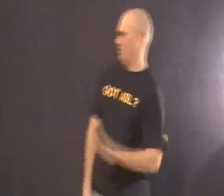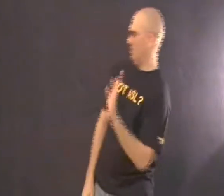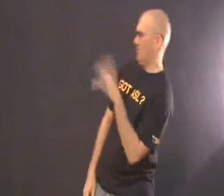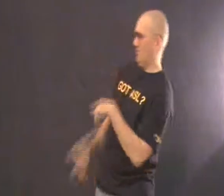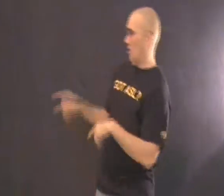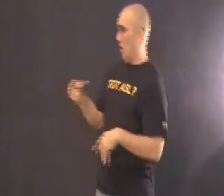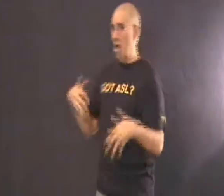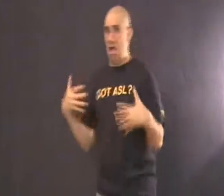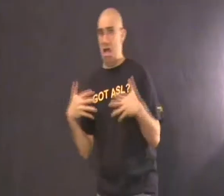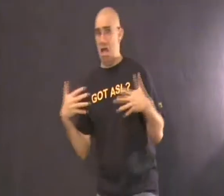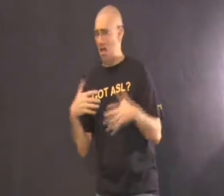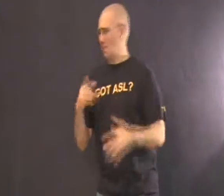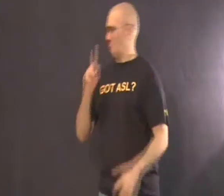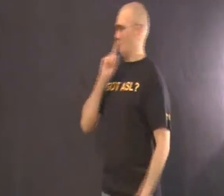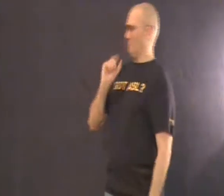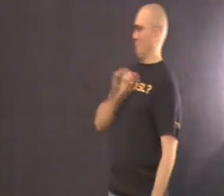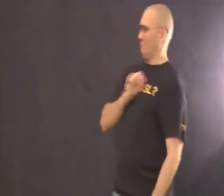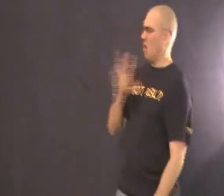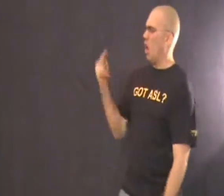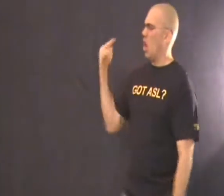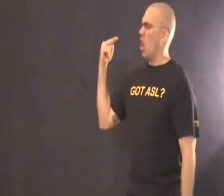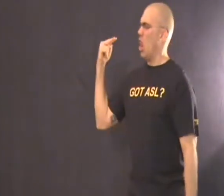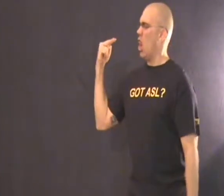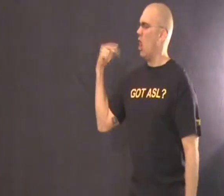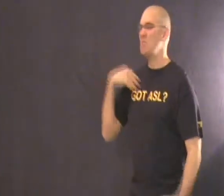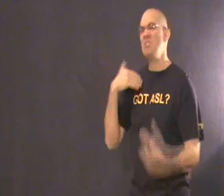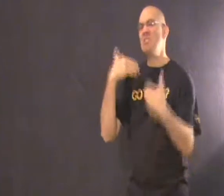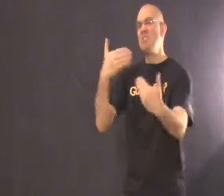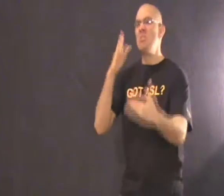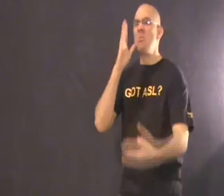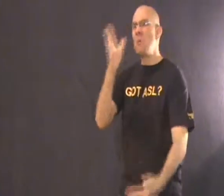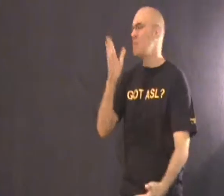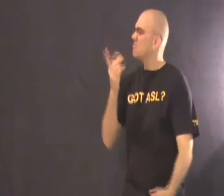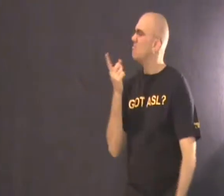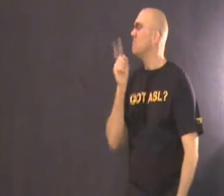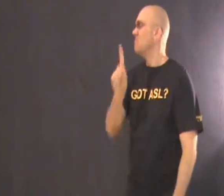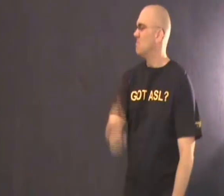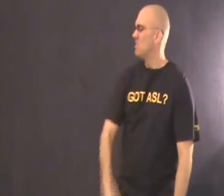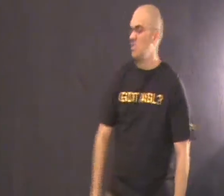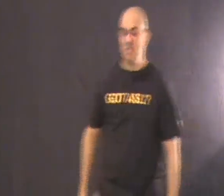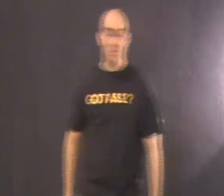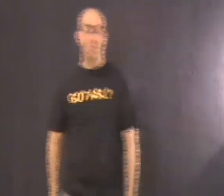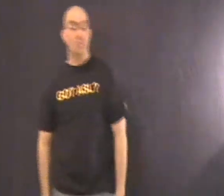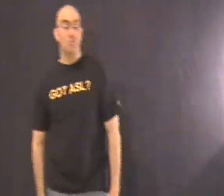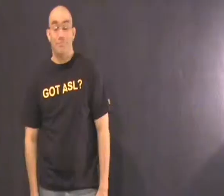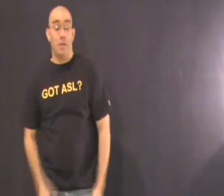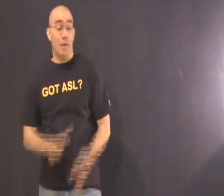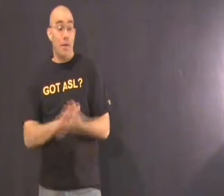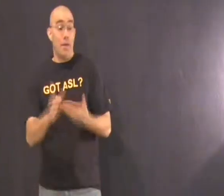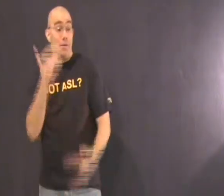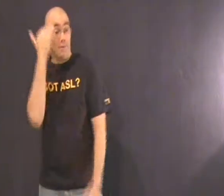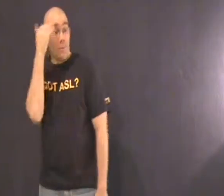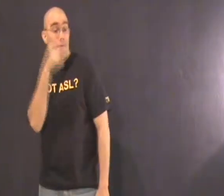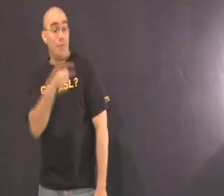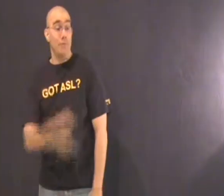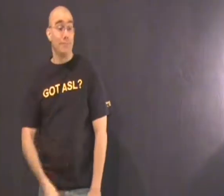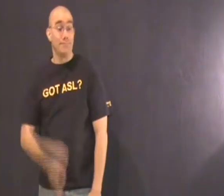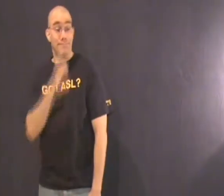alone." And the new cat would be like, "I ain't scared. Watch me. I'll just head right over there." And the cats from